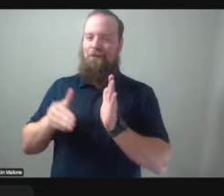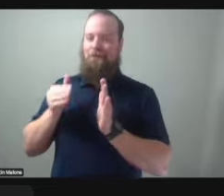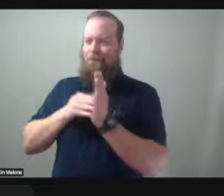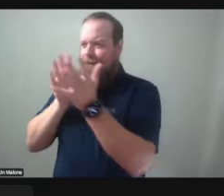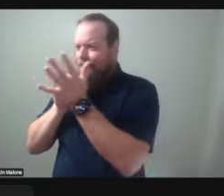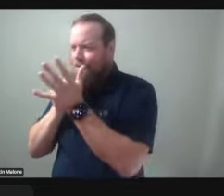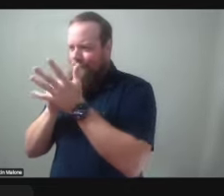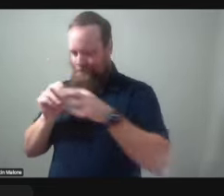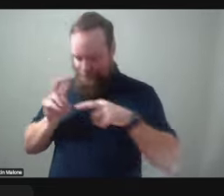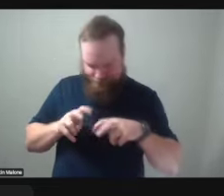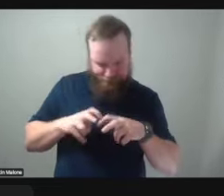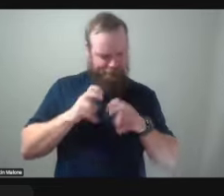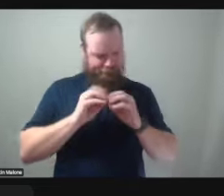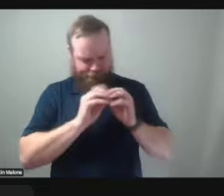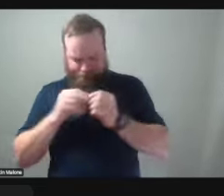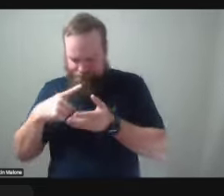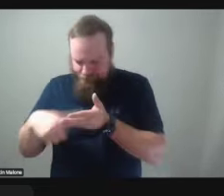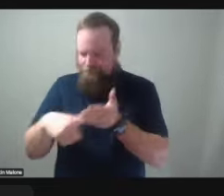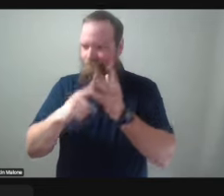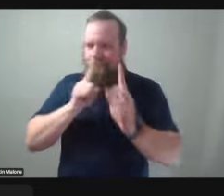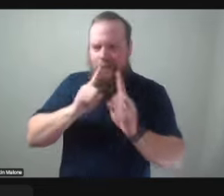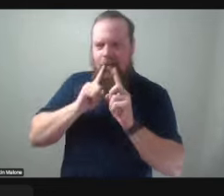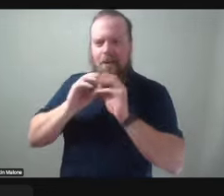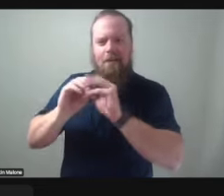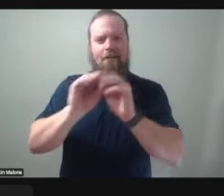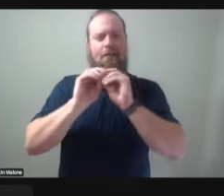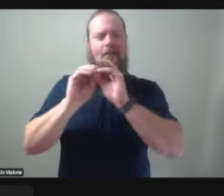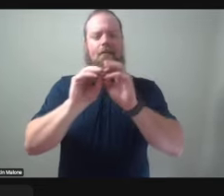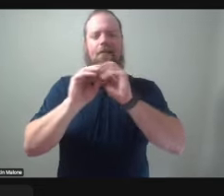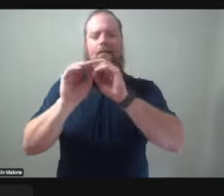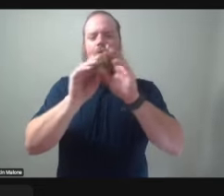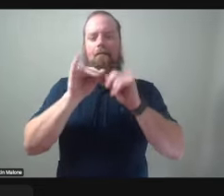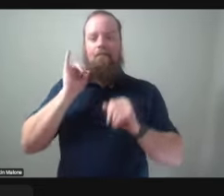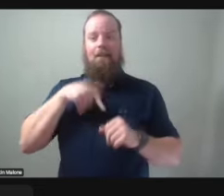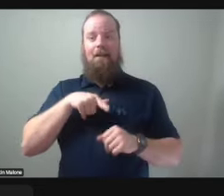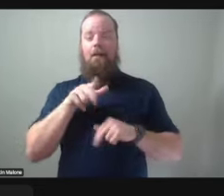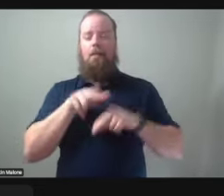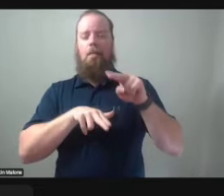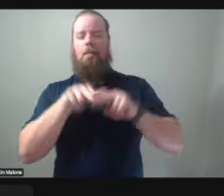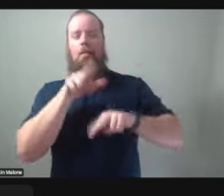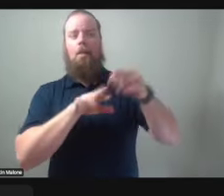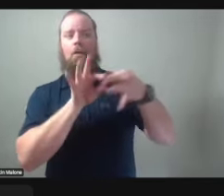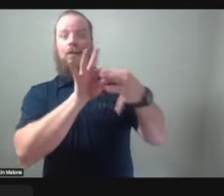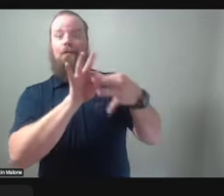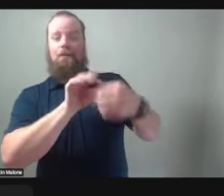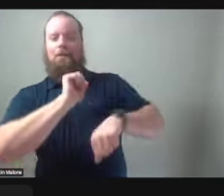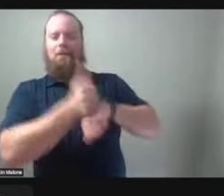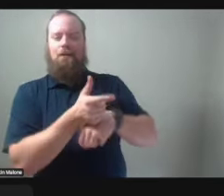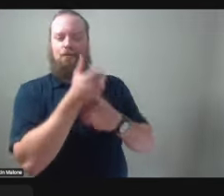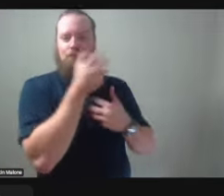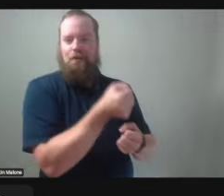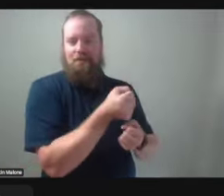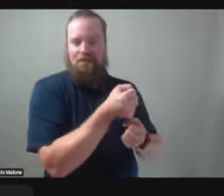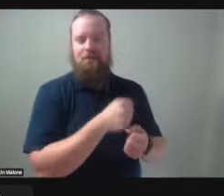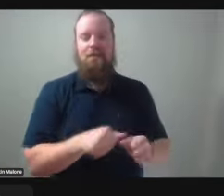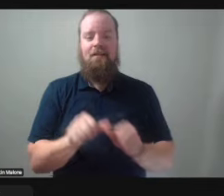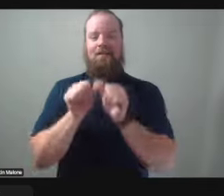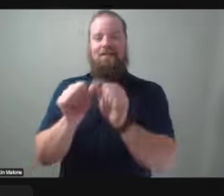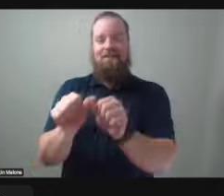groups. Allyship is not a one time deal, where you do one thing and you're like, yay, I'm an